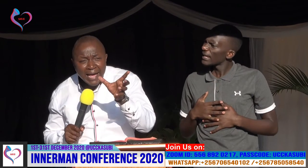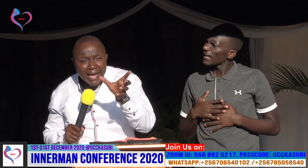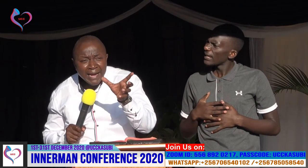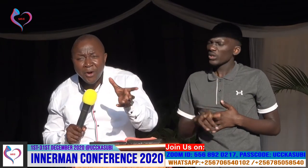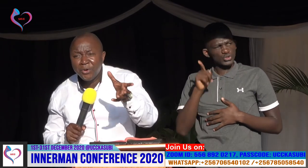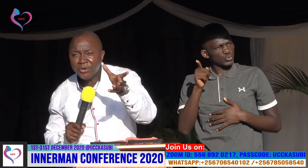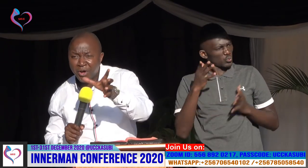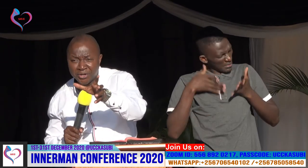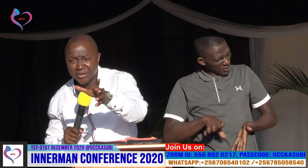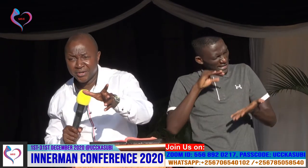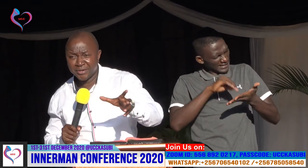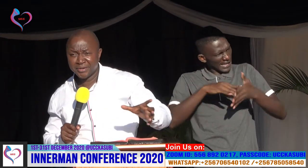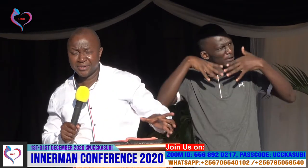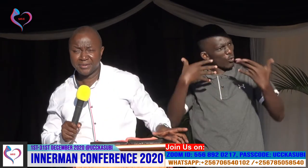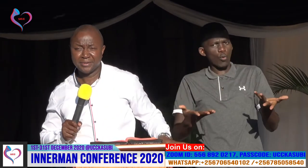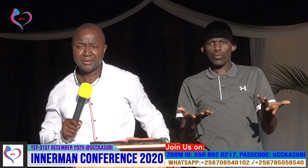born again or not?